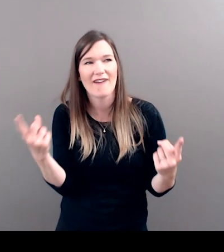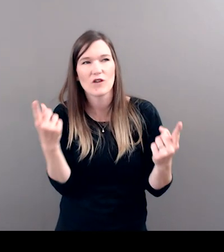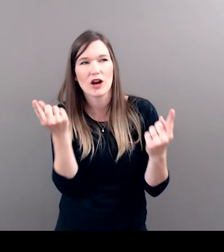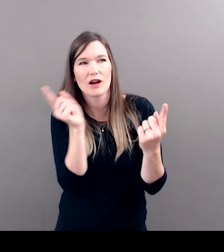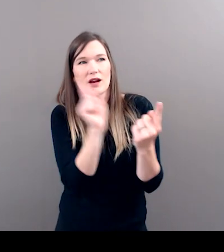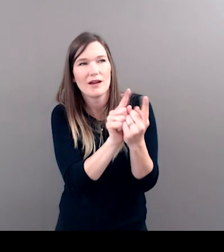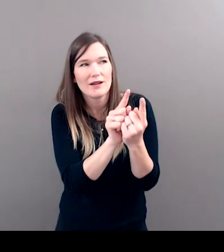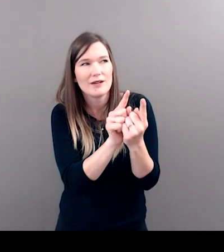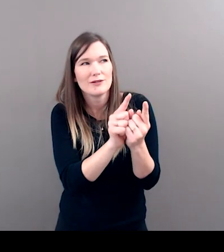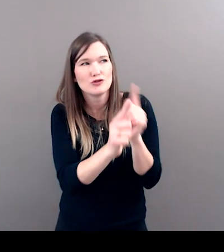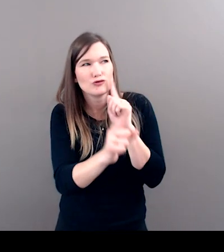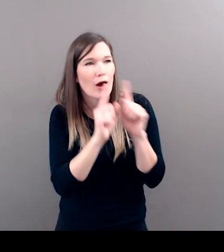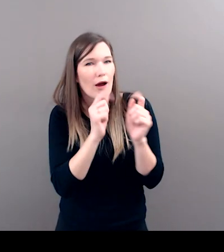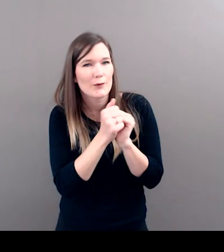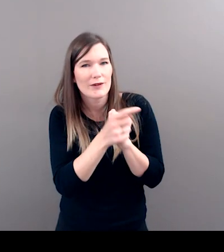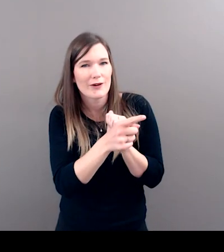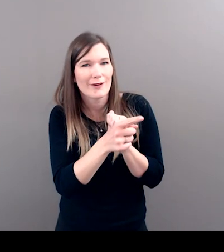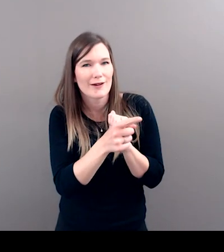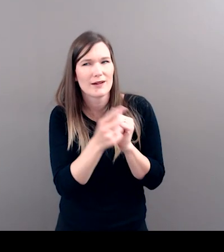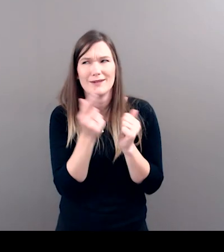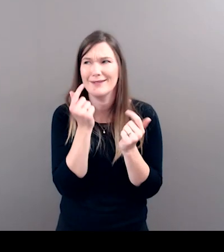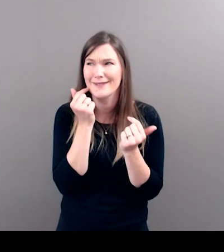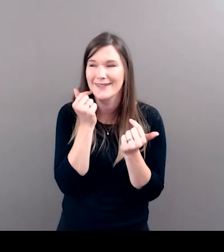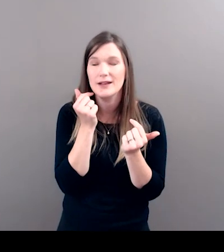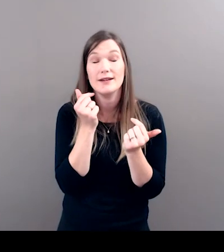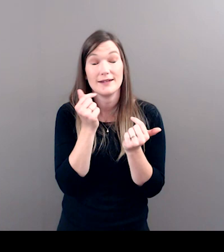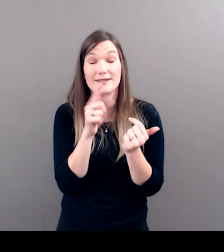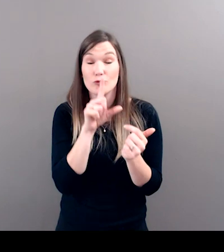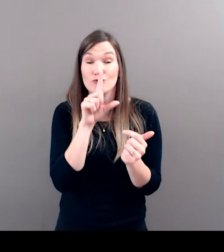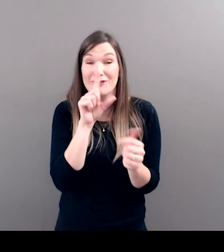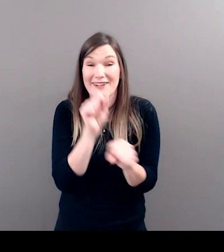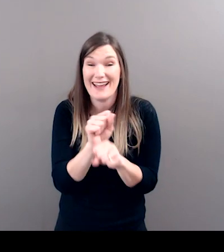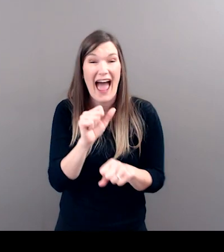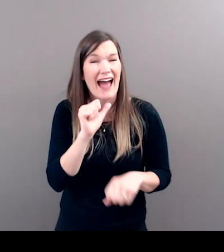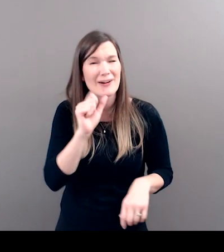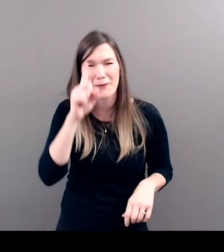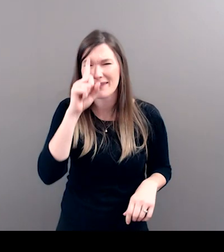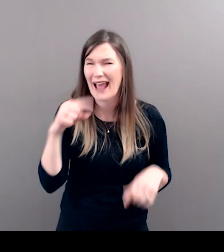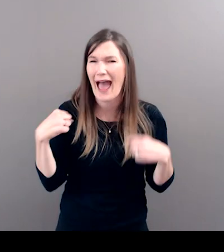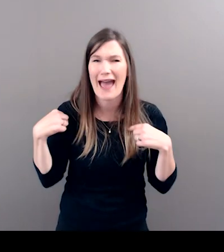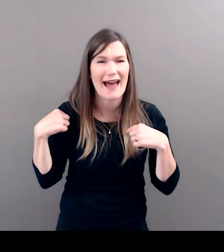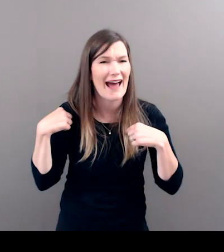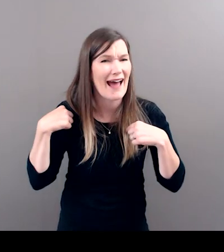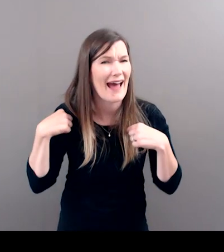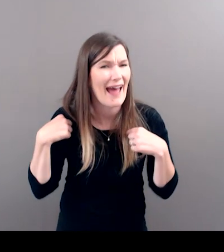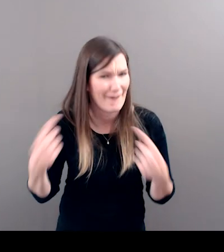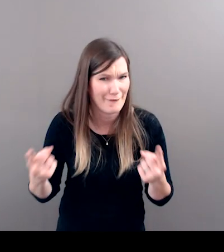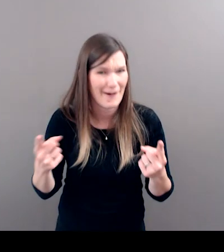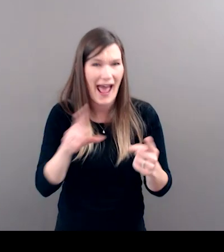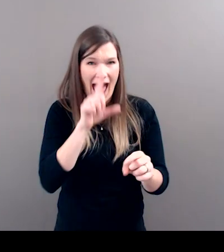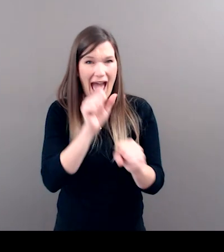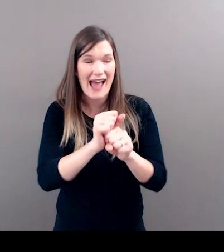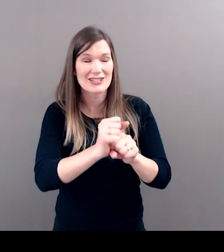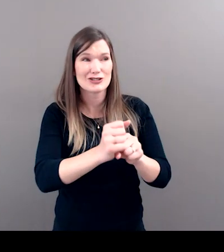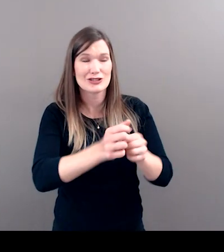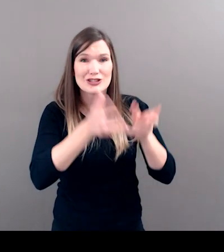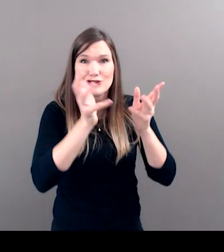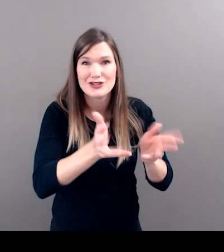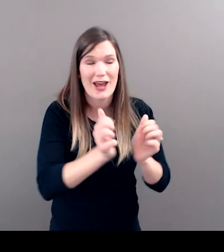Not for real. I don't ever remember having a conversation with her, and I don't even remember her name. I just remember there was